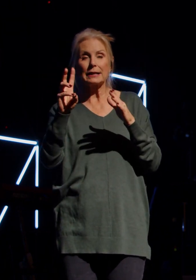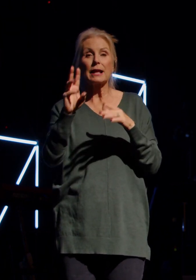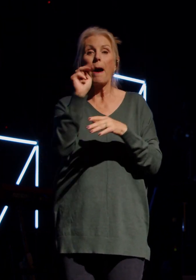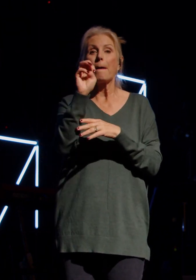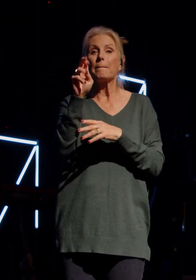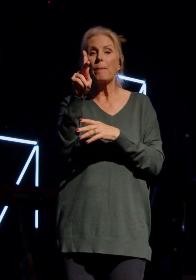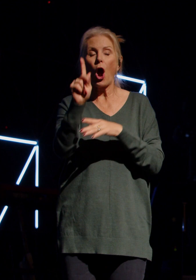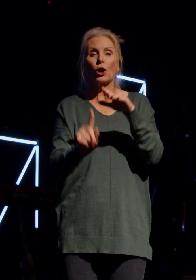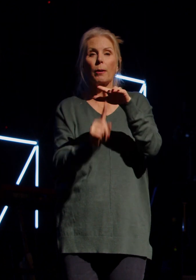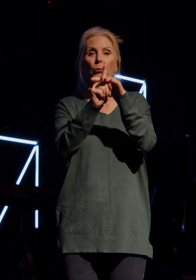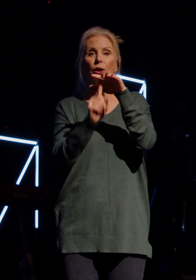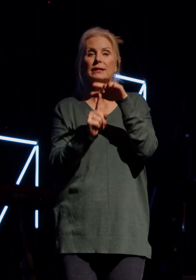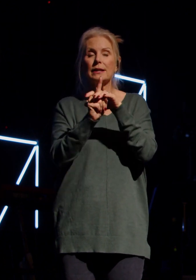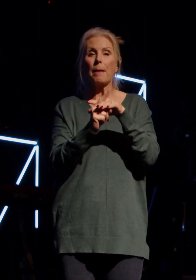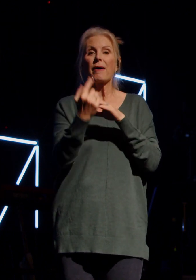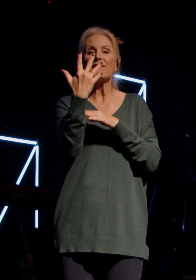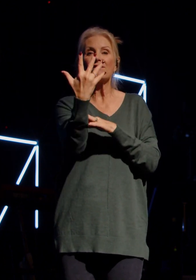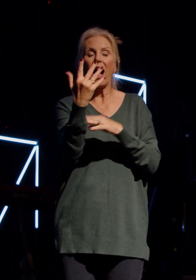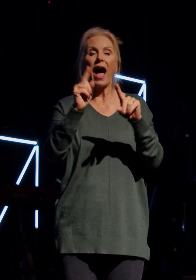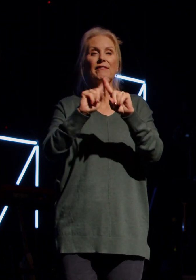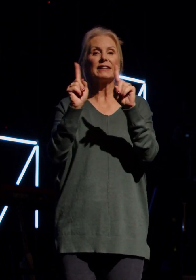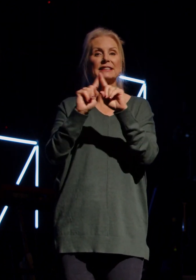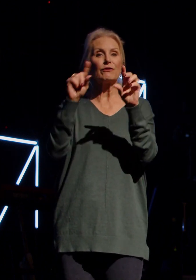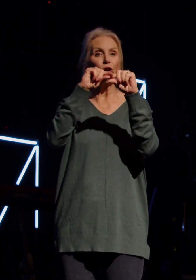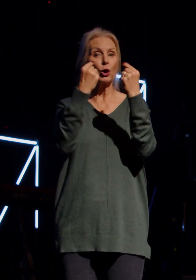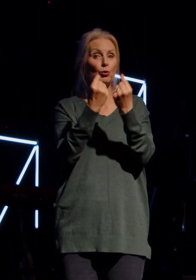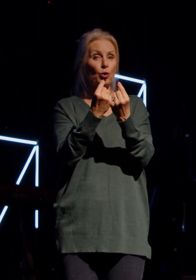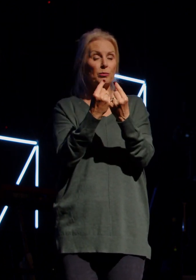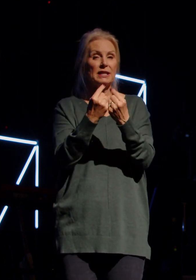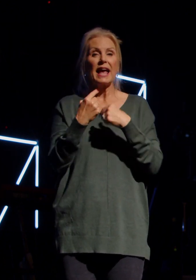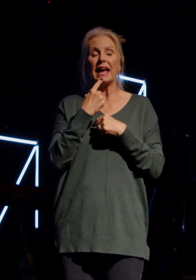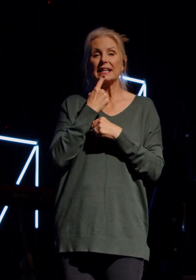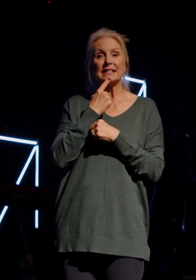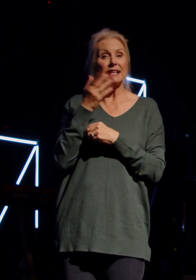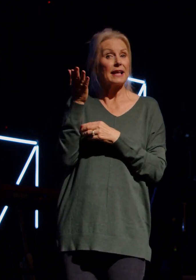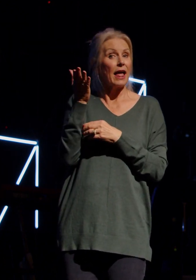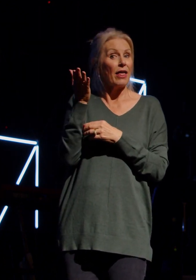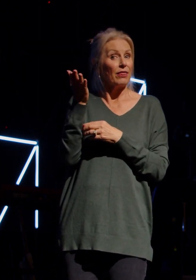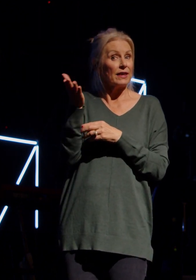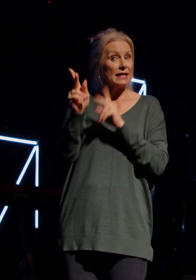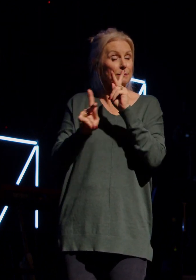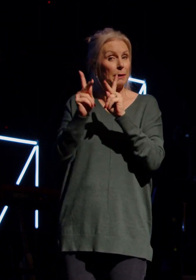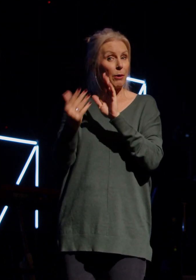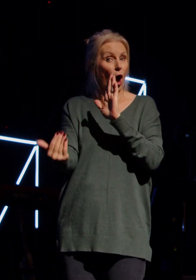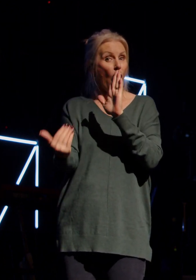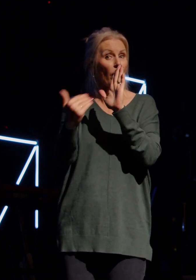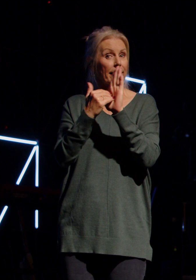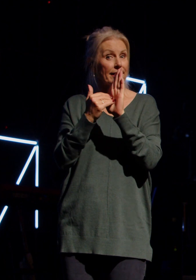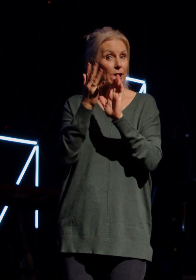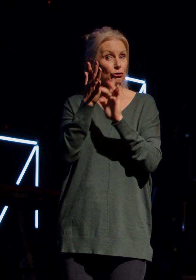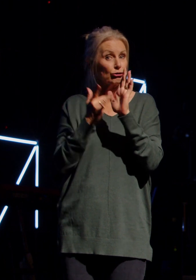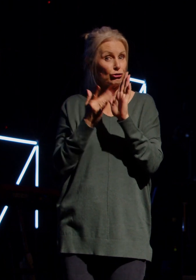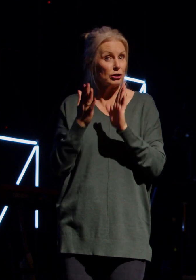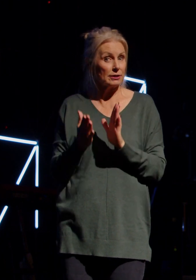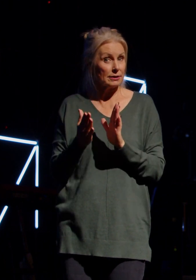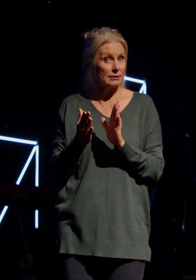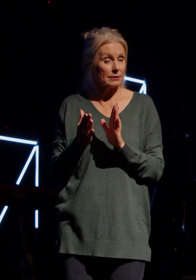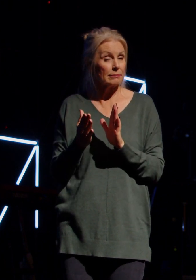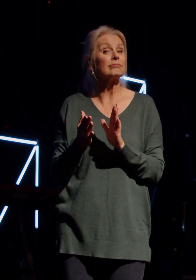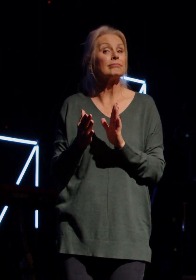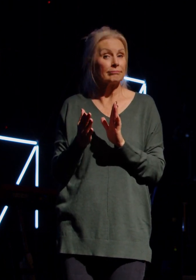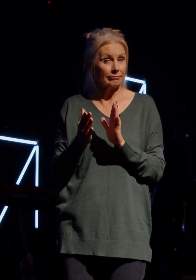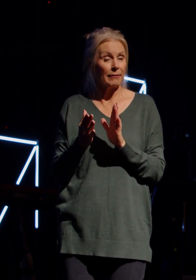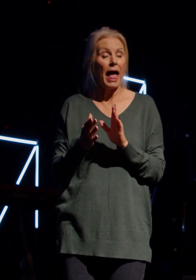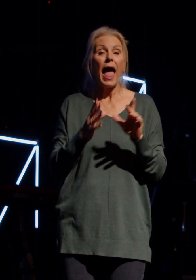five different opponents, groups of Jesus, of saying, here's the people that were against Jesus. Here are the opponents of Jesus. And then